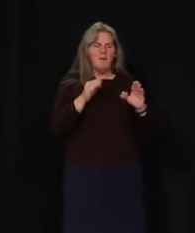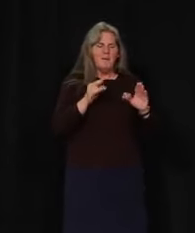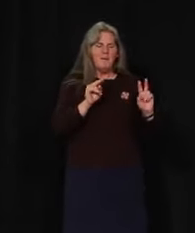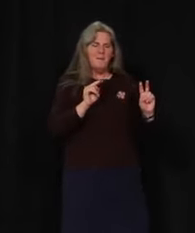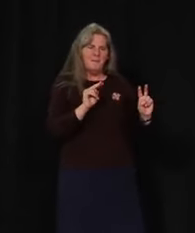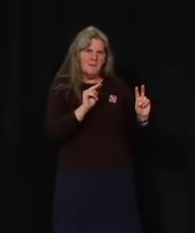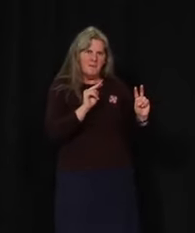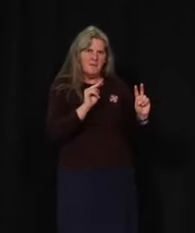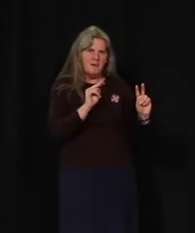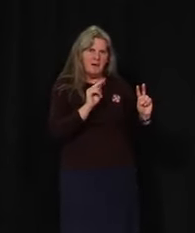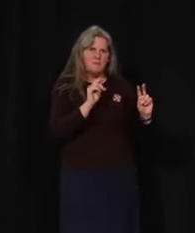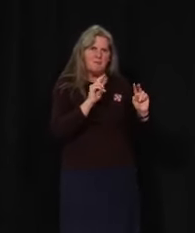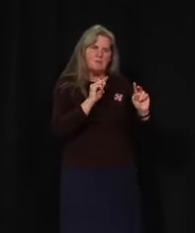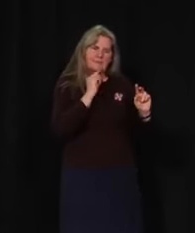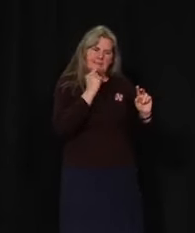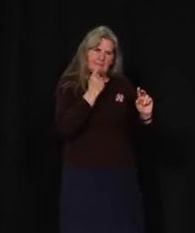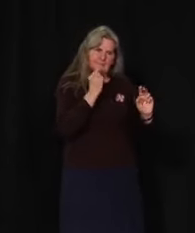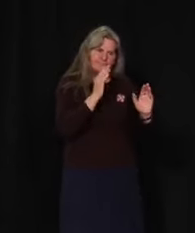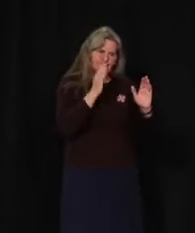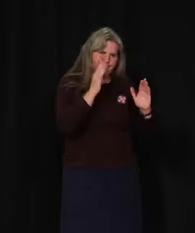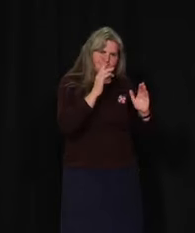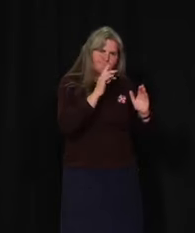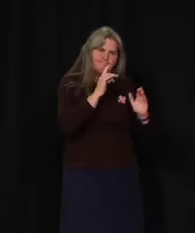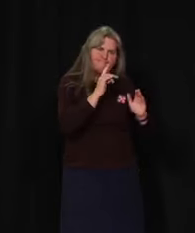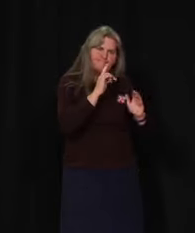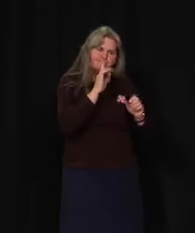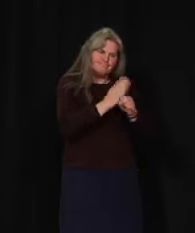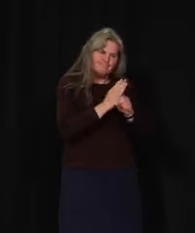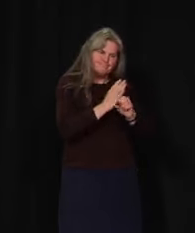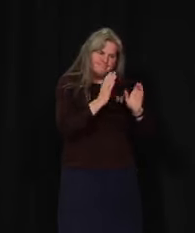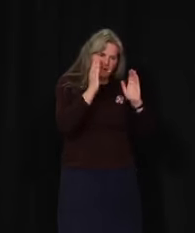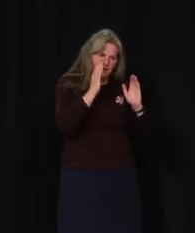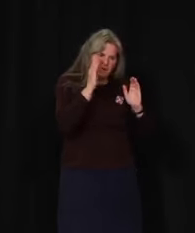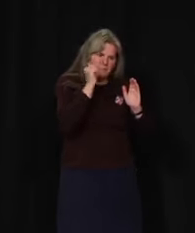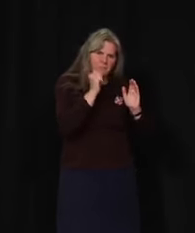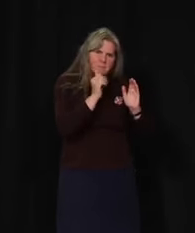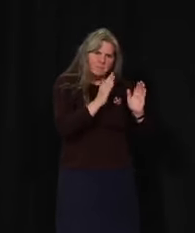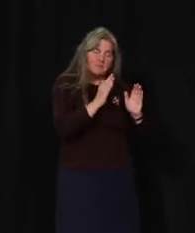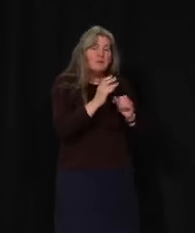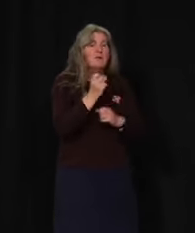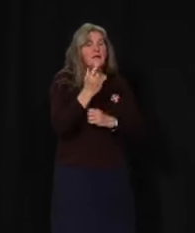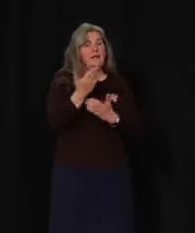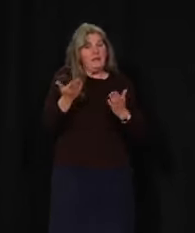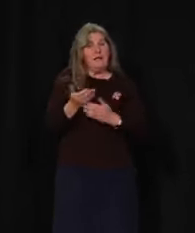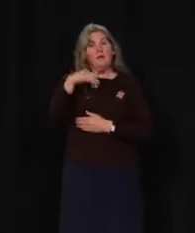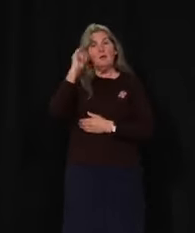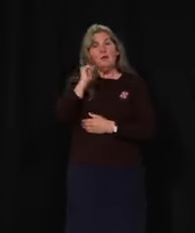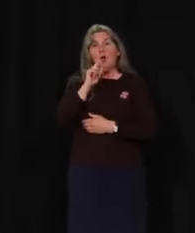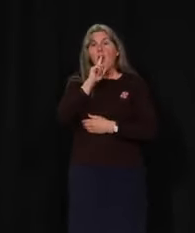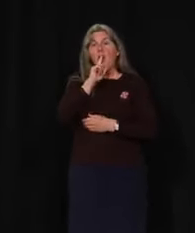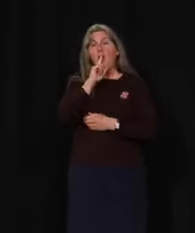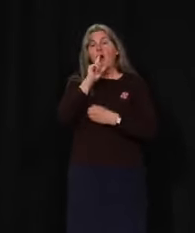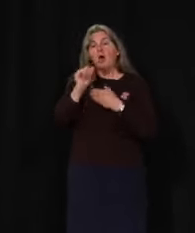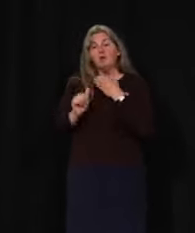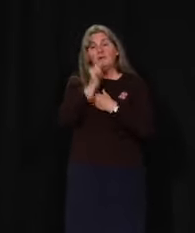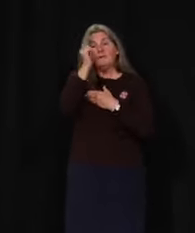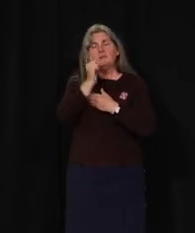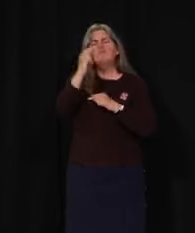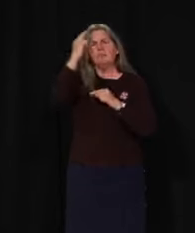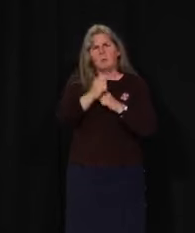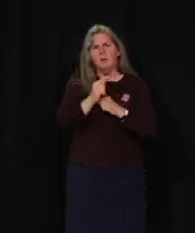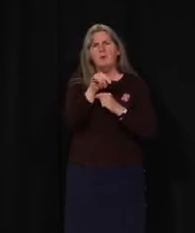serious and committed. As I've said before, the risk to Yukoners is low. At this point, even looking into